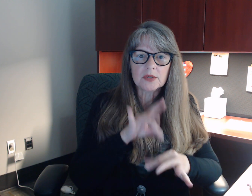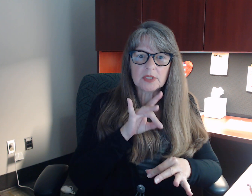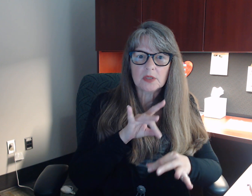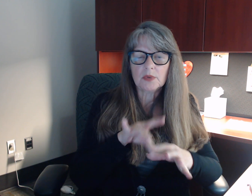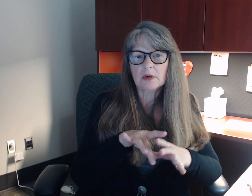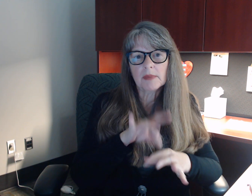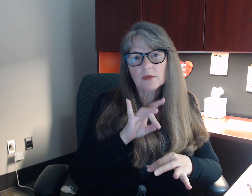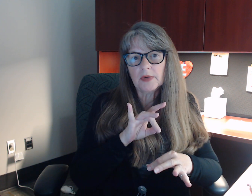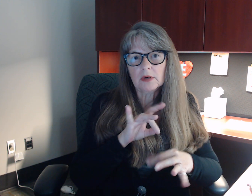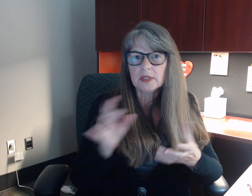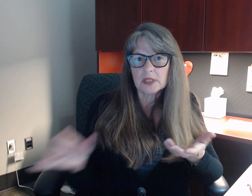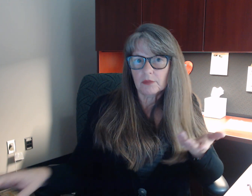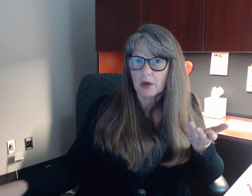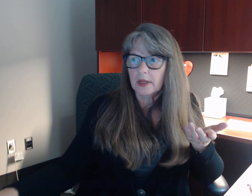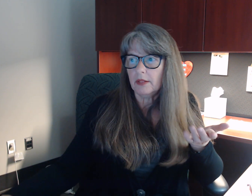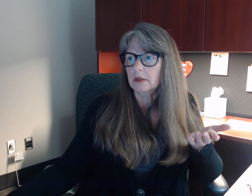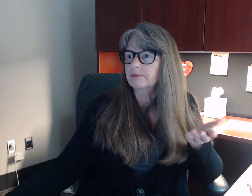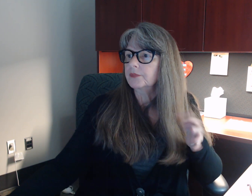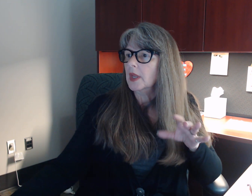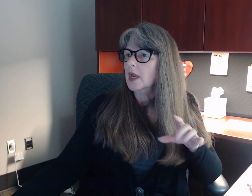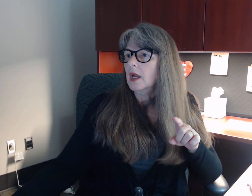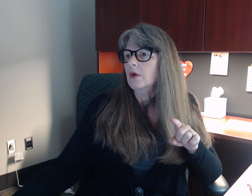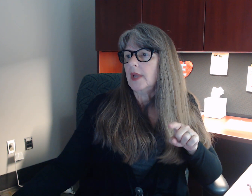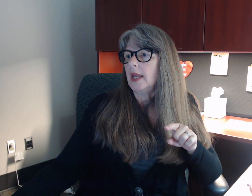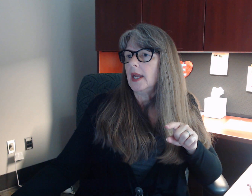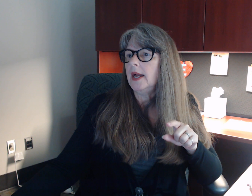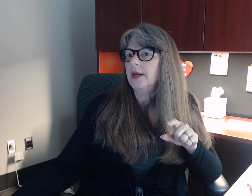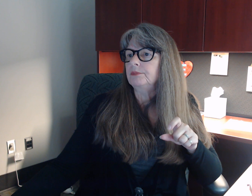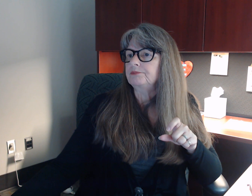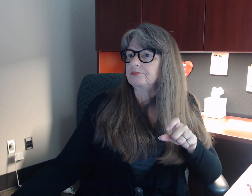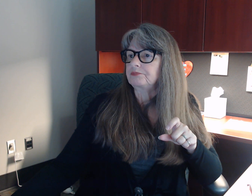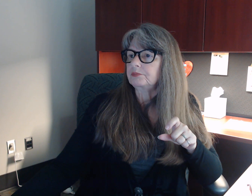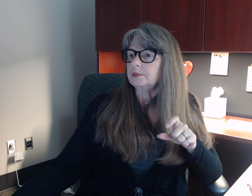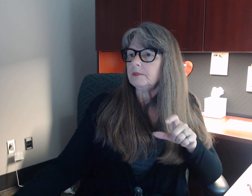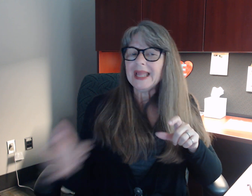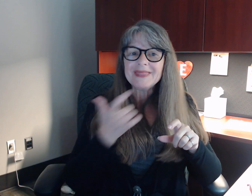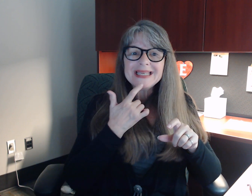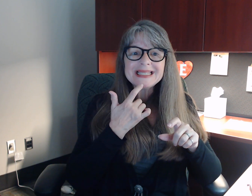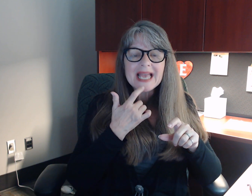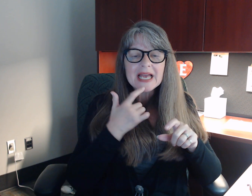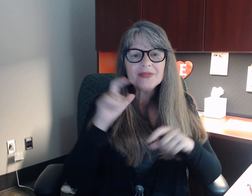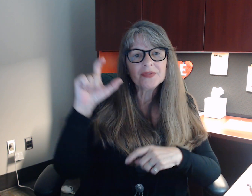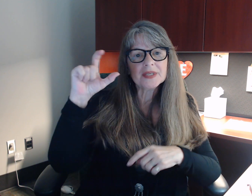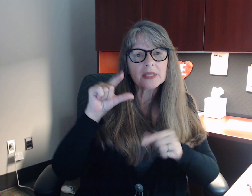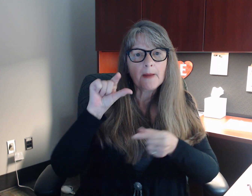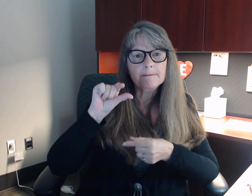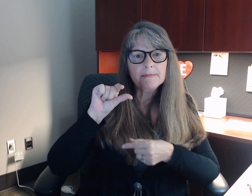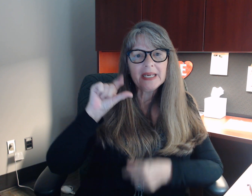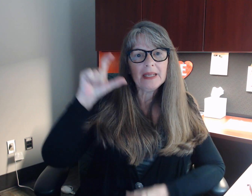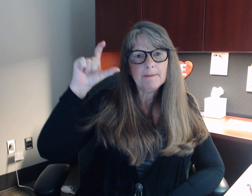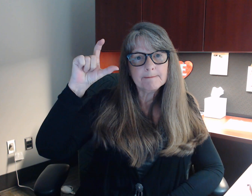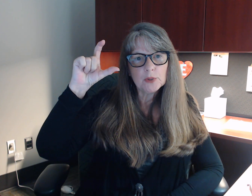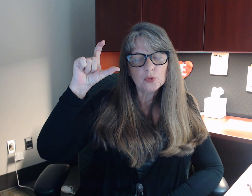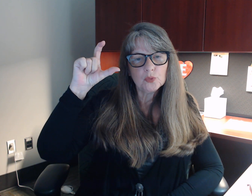it with their middle finger, it's not wrong either. Okay, they said this mini moon